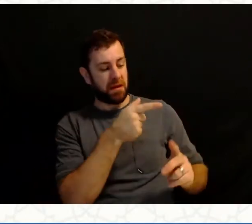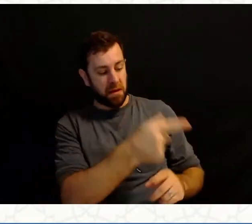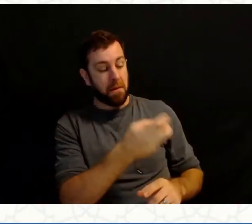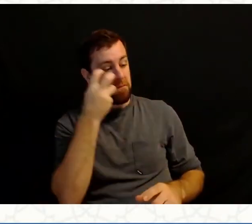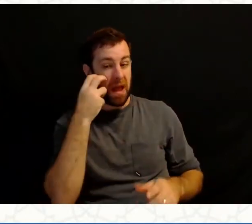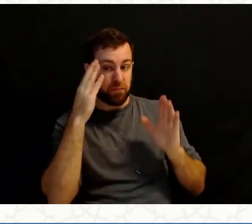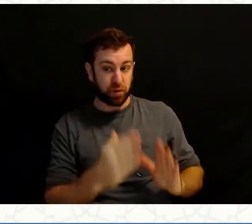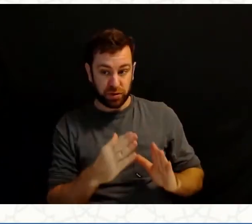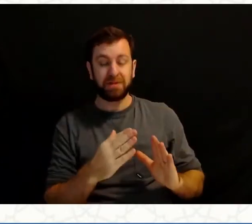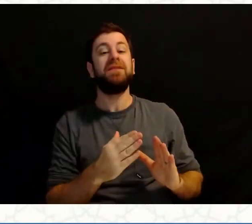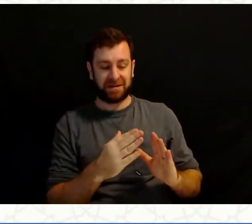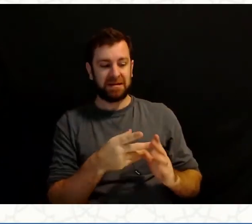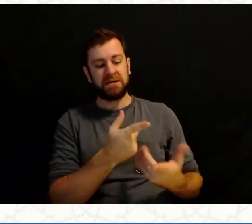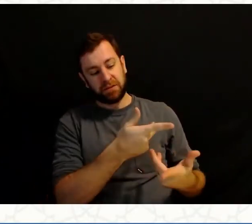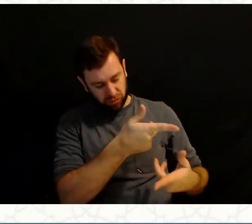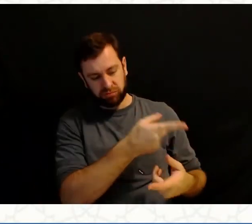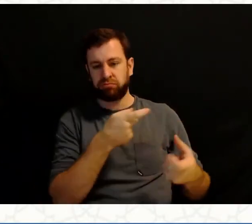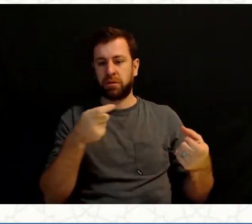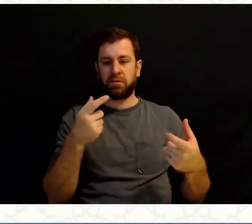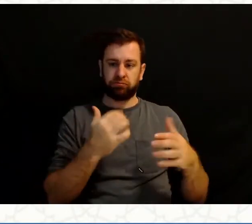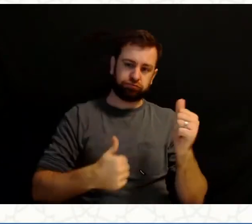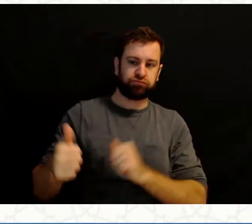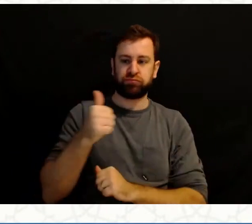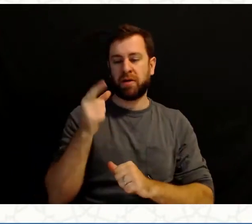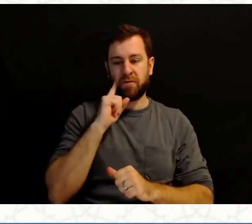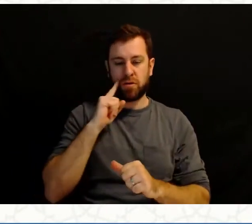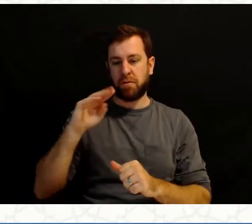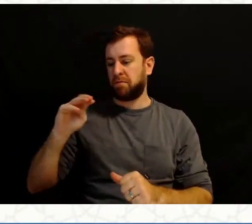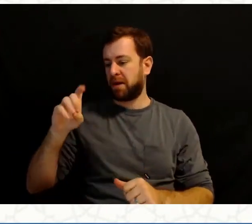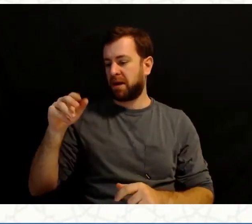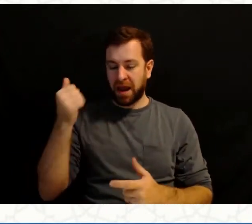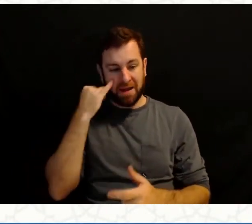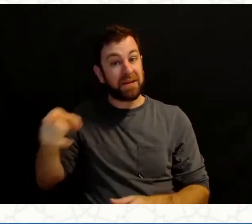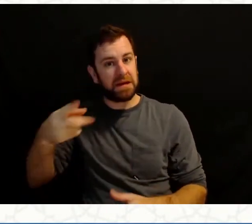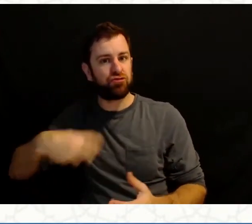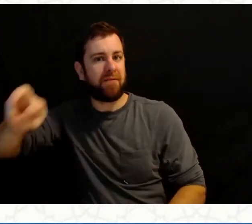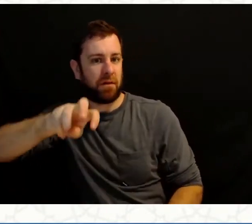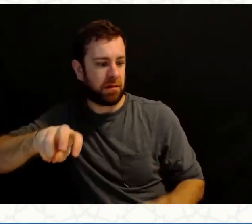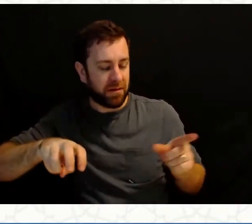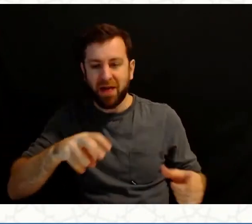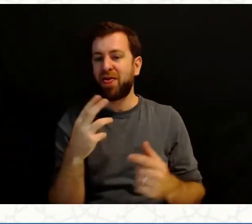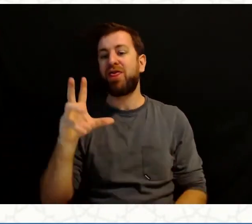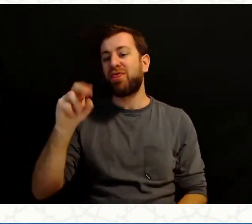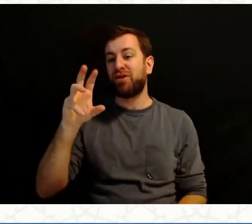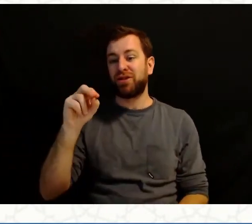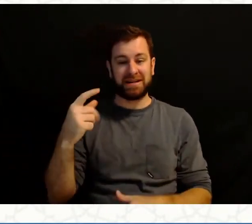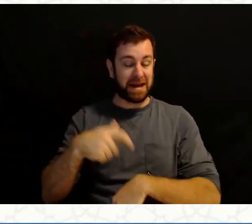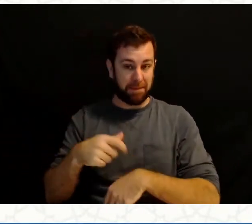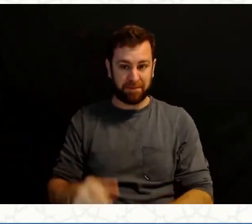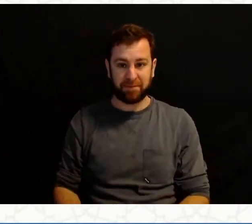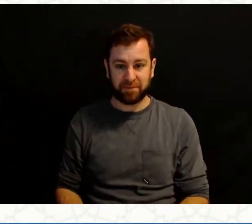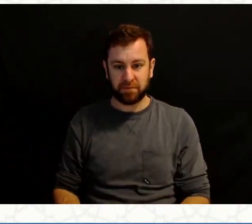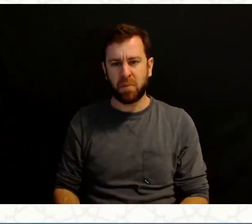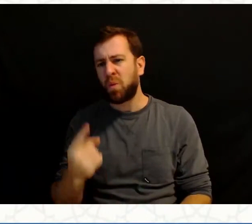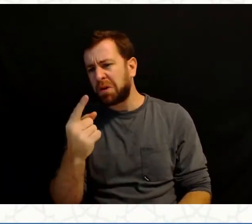in charge of Medina when he had to travel. Sallallahu alayhi wasallam. 13 times. You might think one or